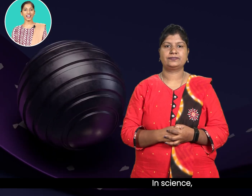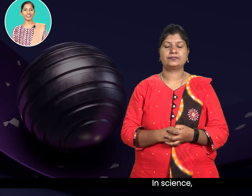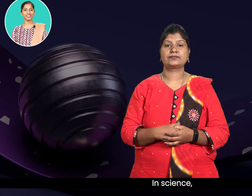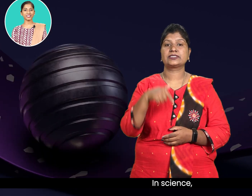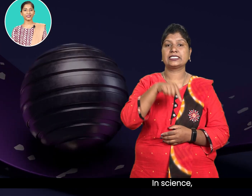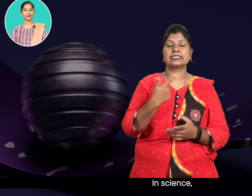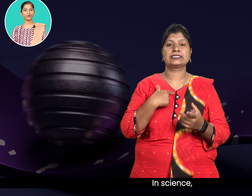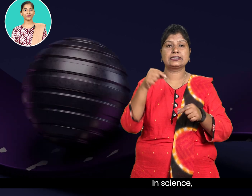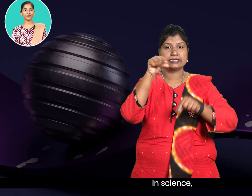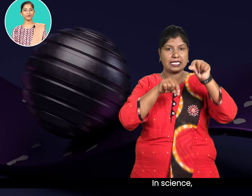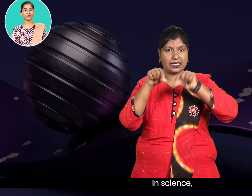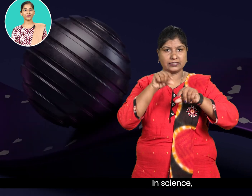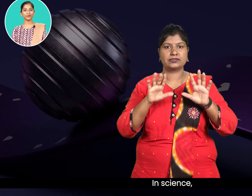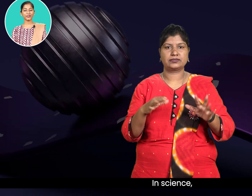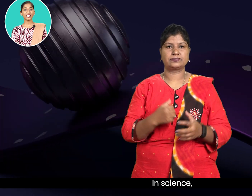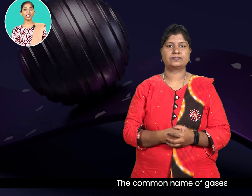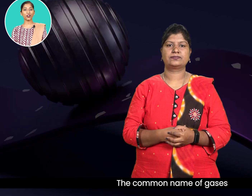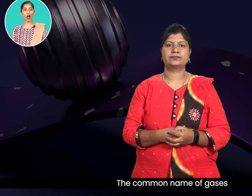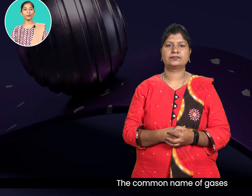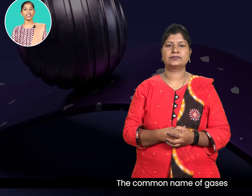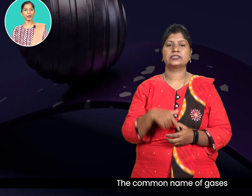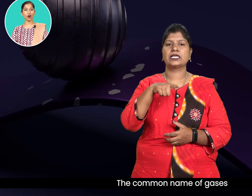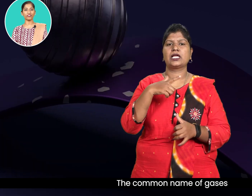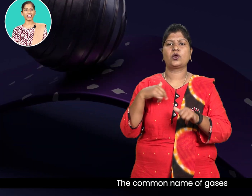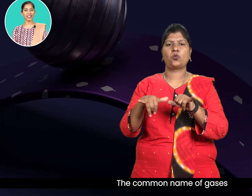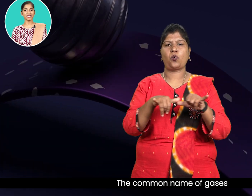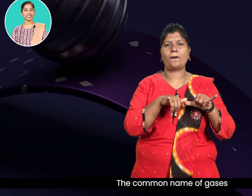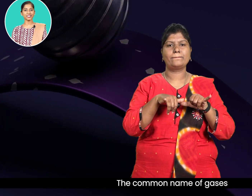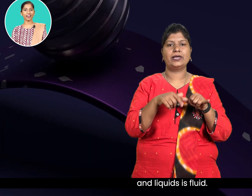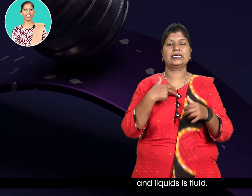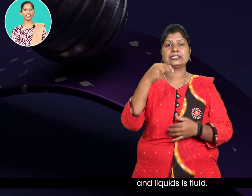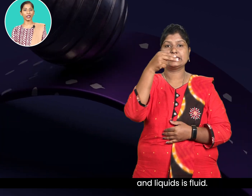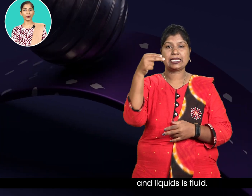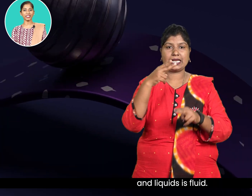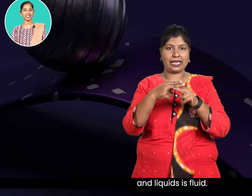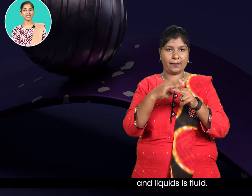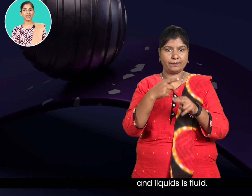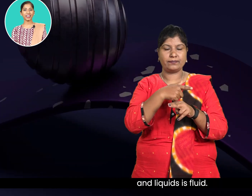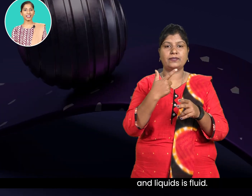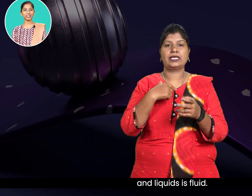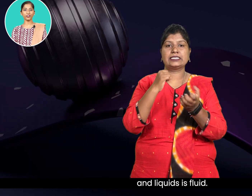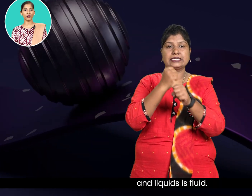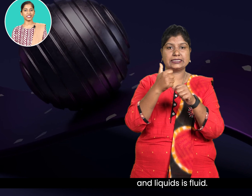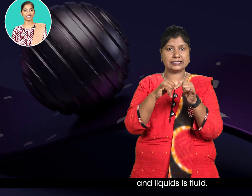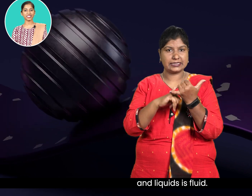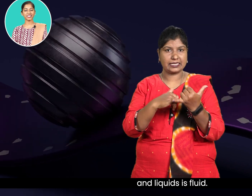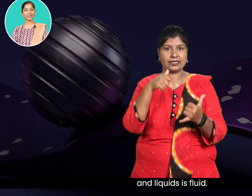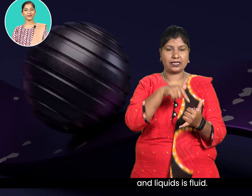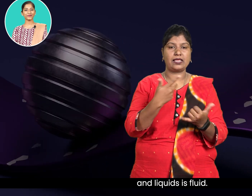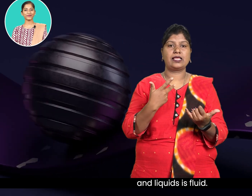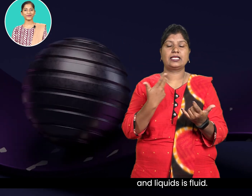In science, the common name of gases and liquids is